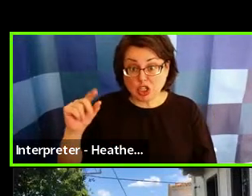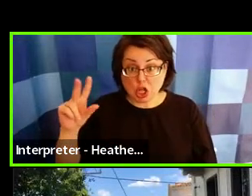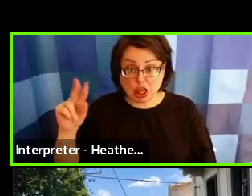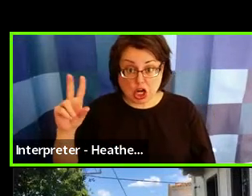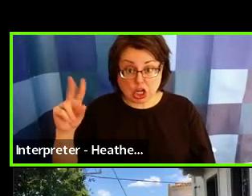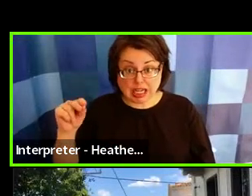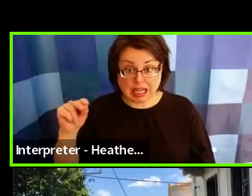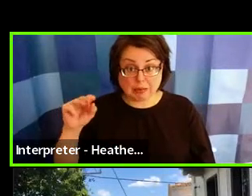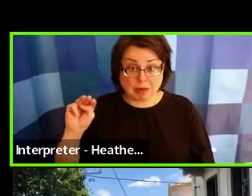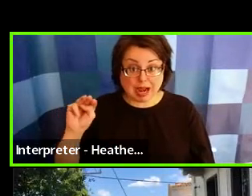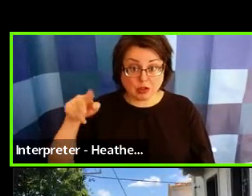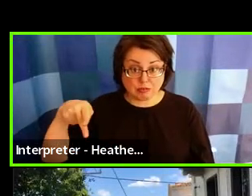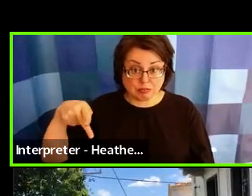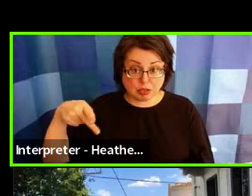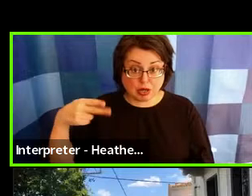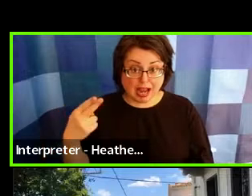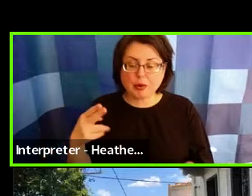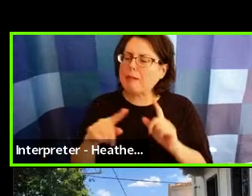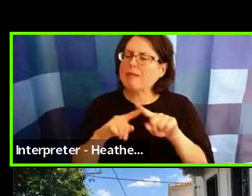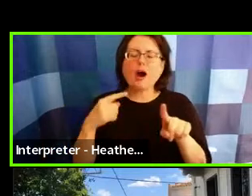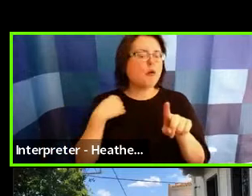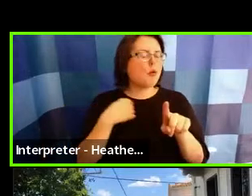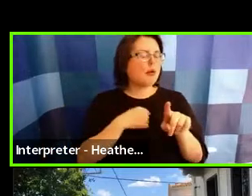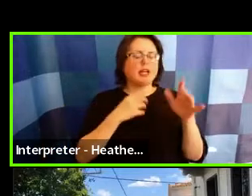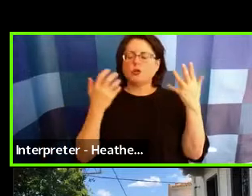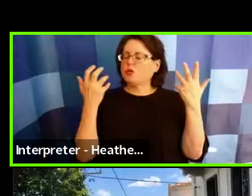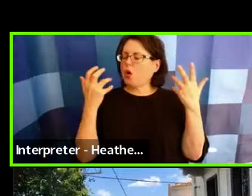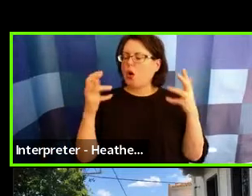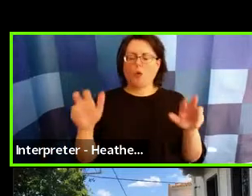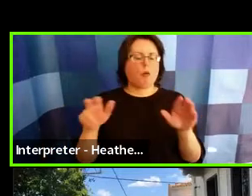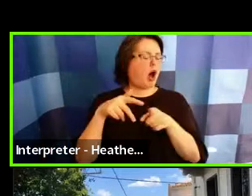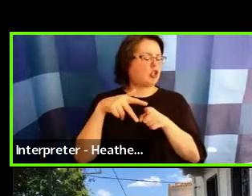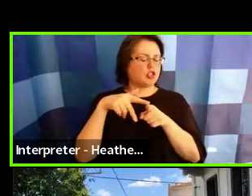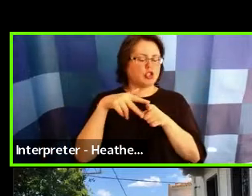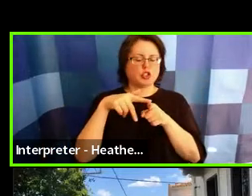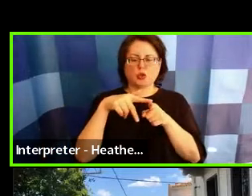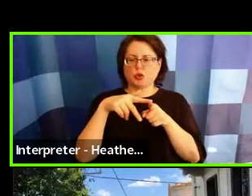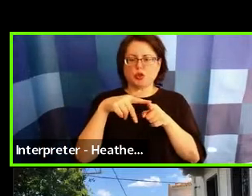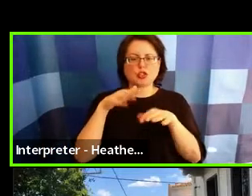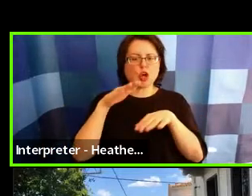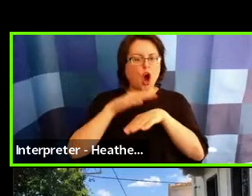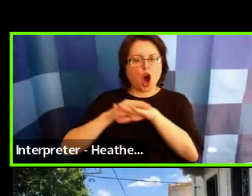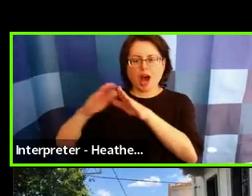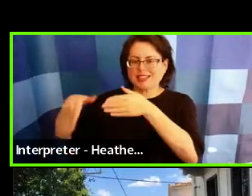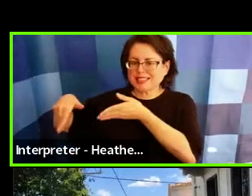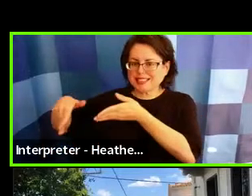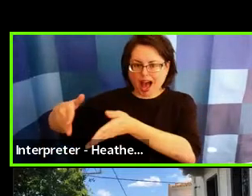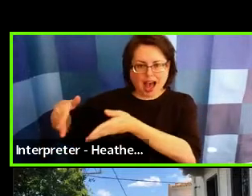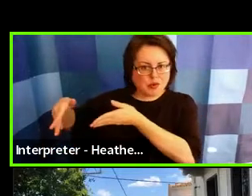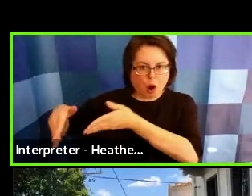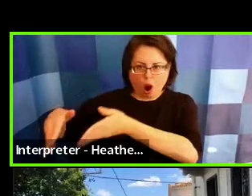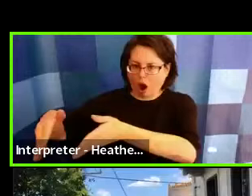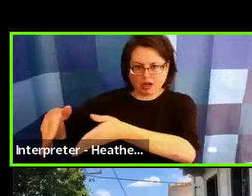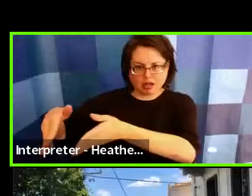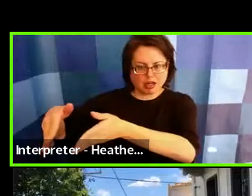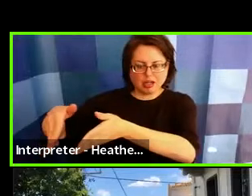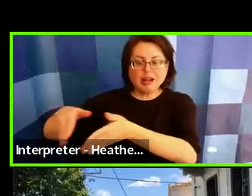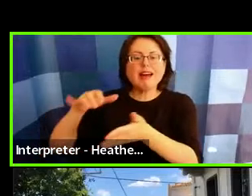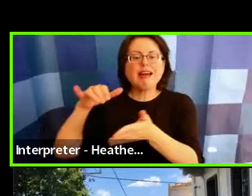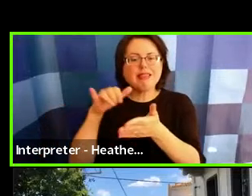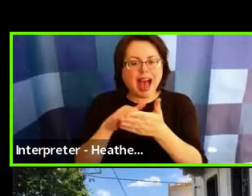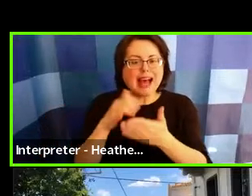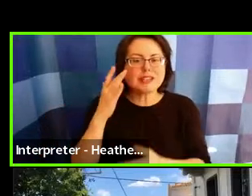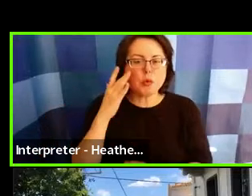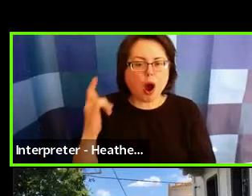that scooters are not on the sidewalk, and so that's why Spin in general, and I think DOMI also really